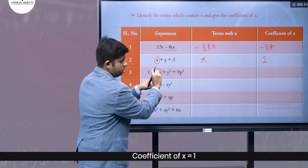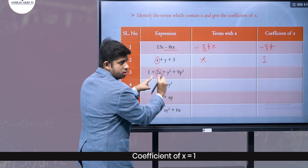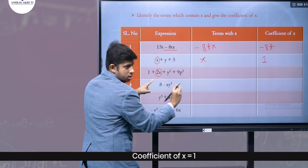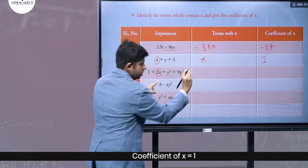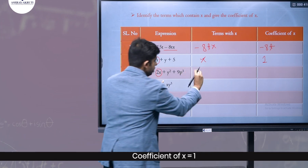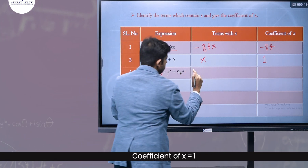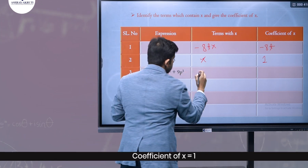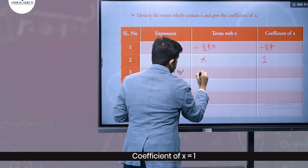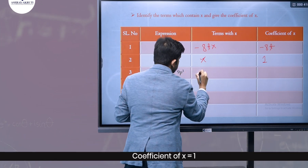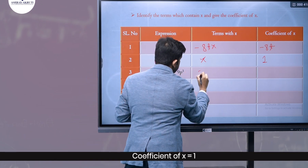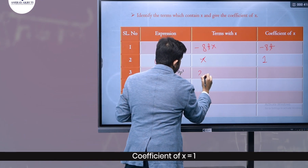Coefficient of x is equal to 1.